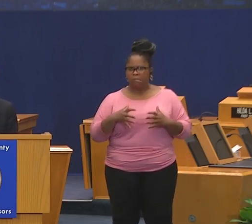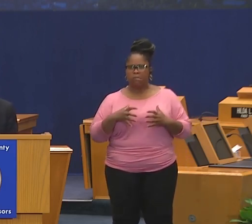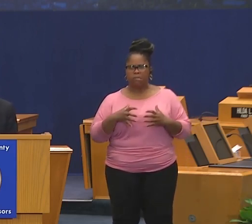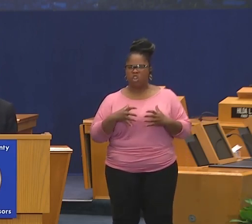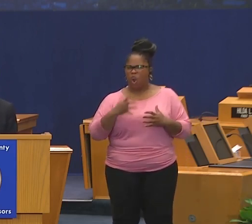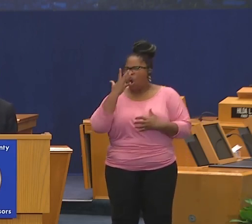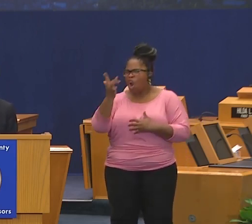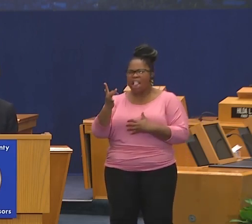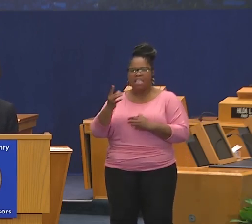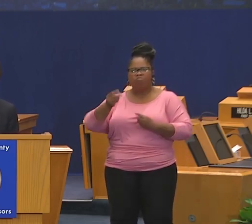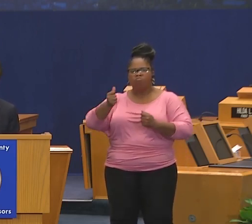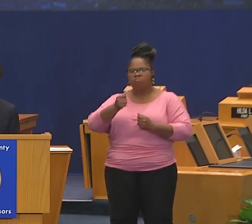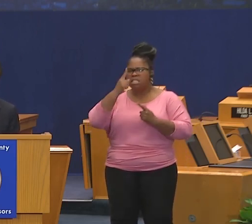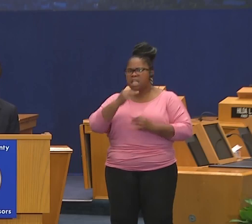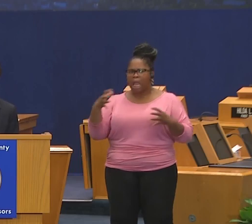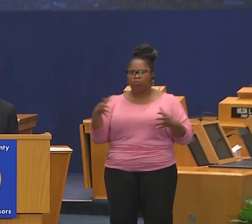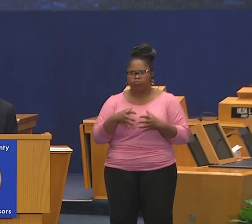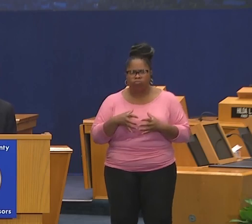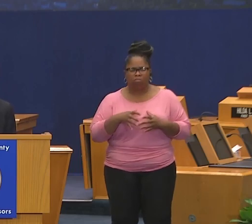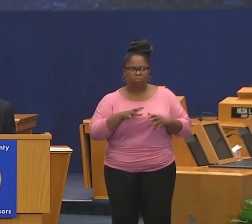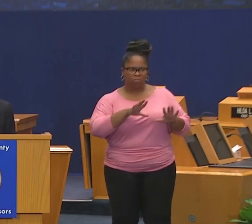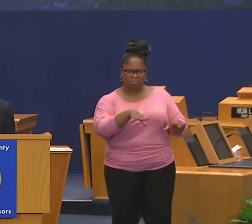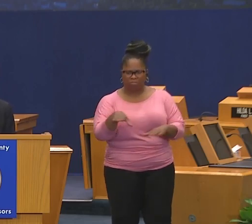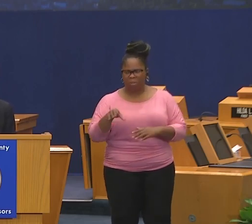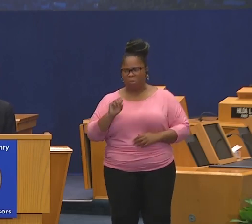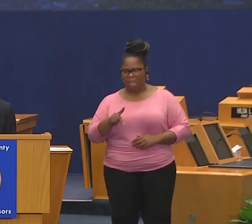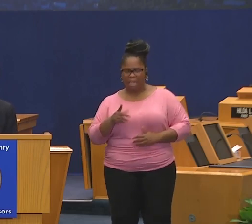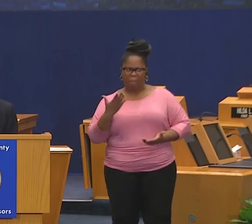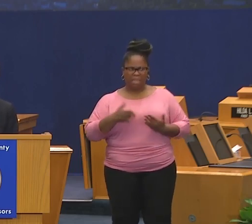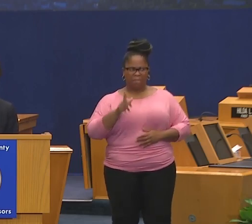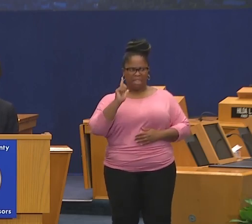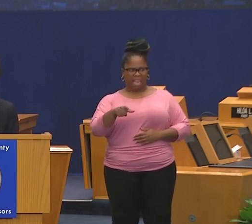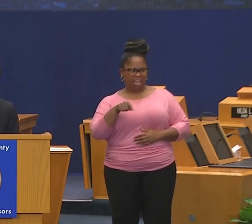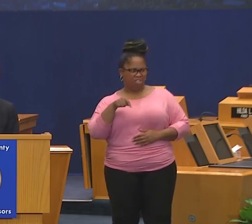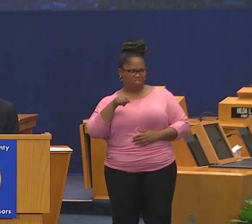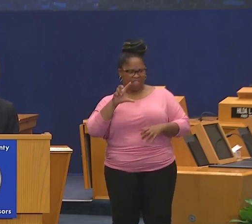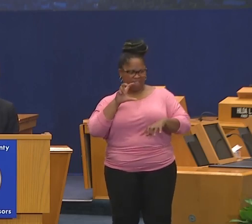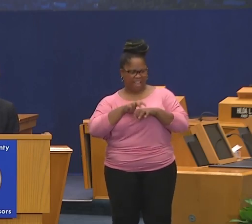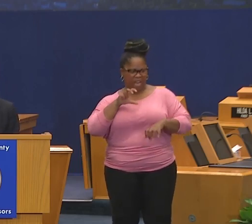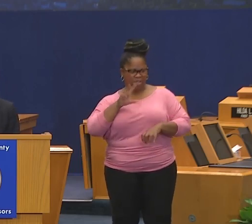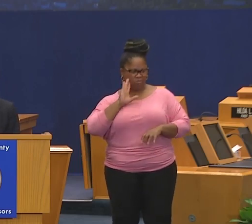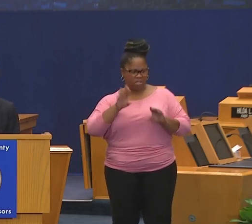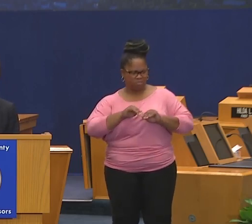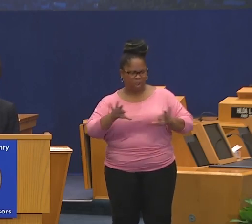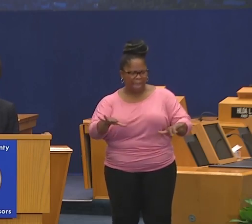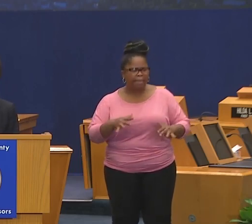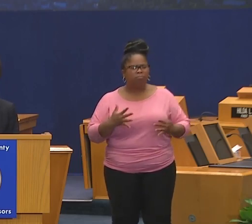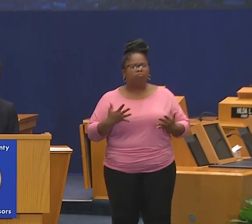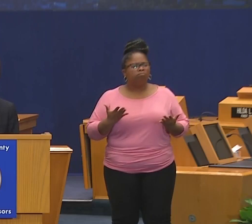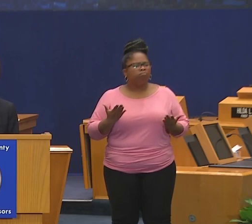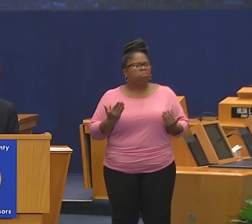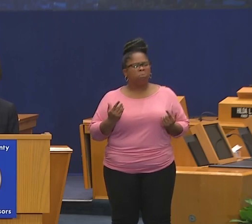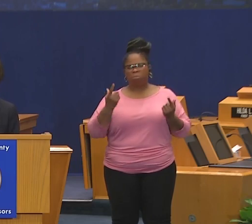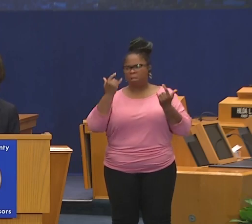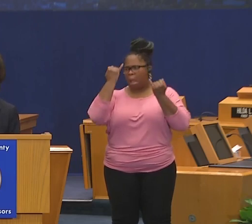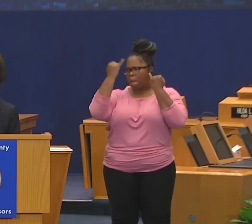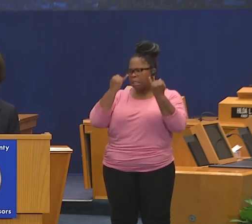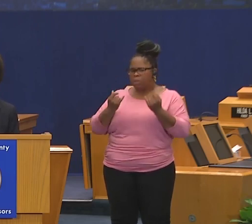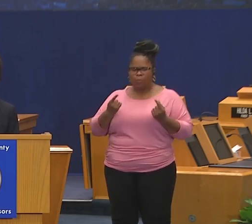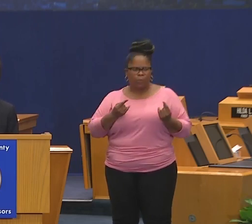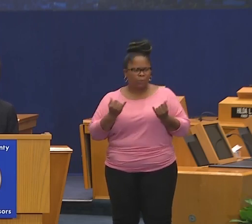very early on and say, all right, anticipating down the road that this virus will spread, what can we do now in order